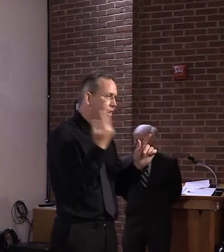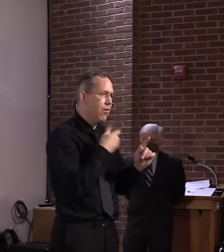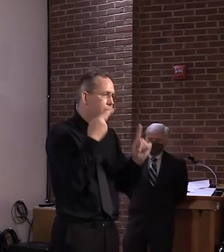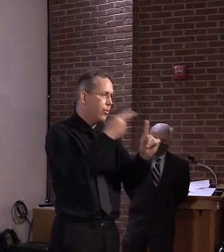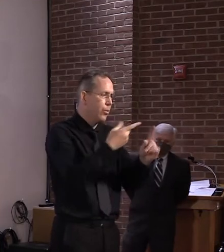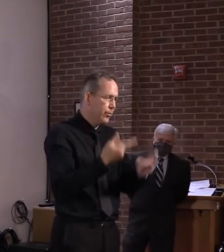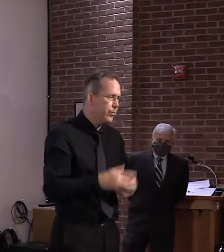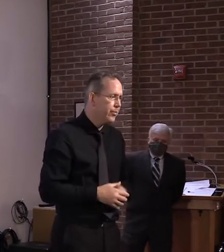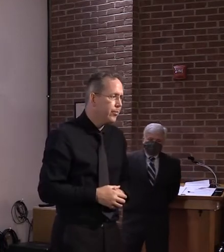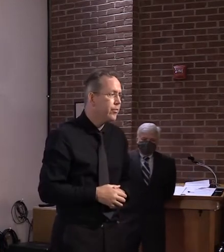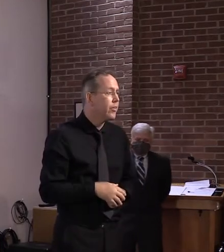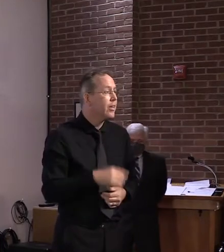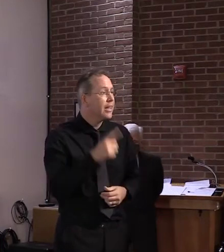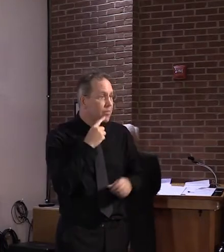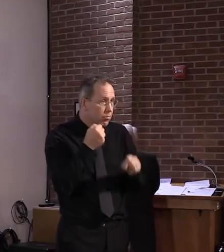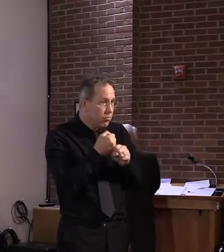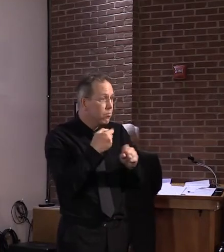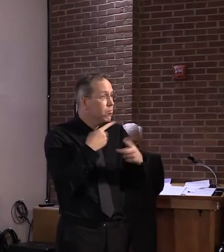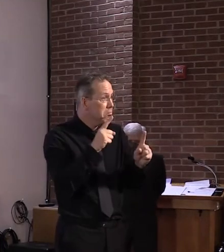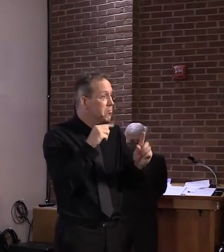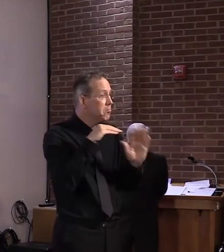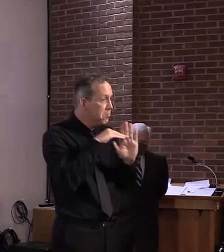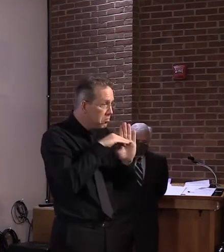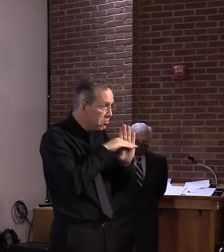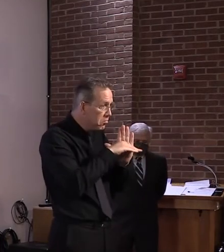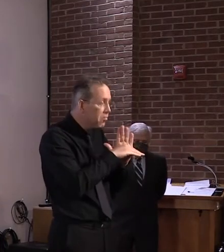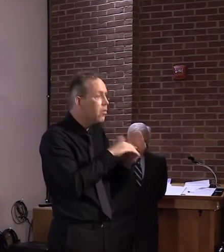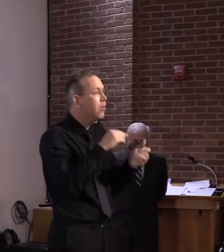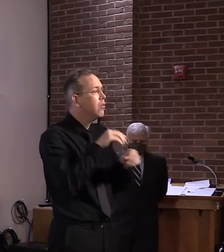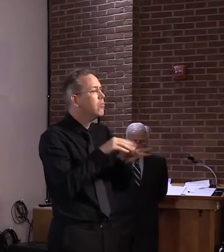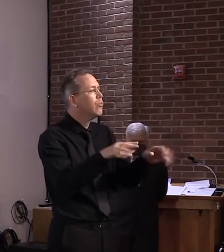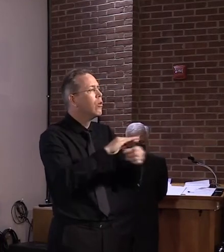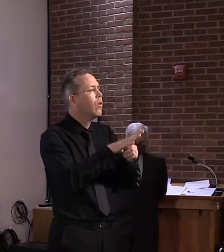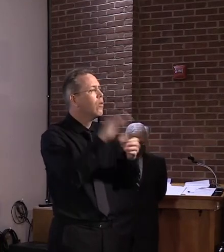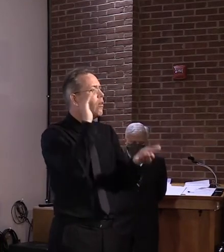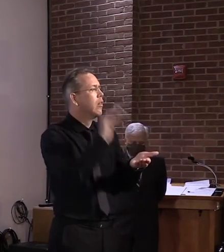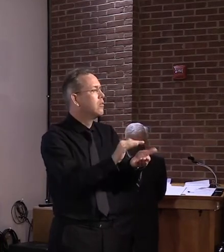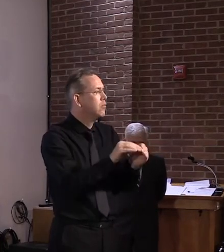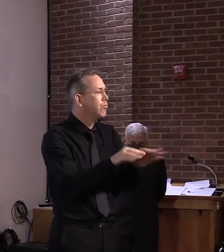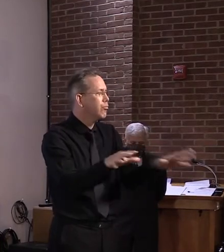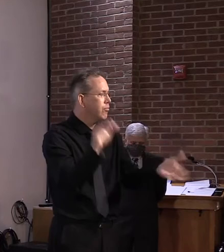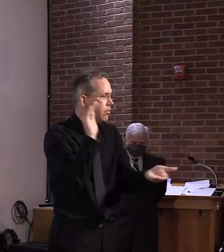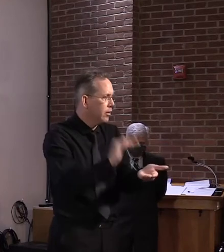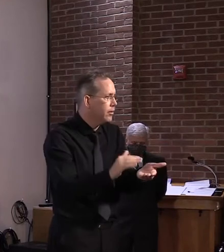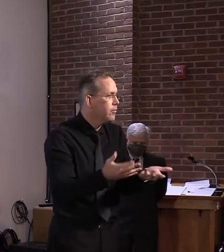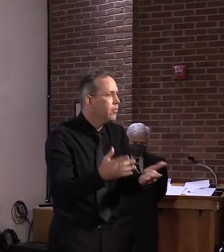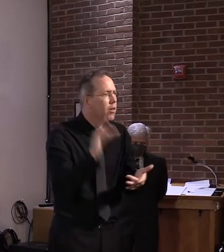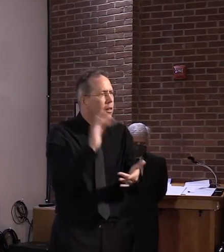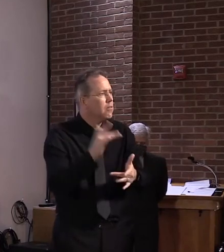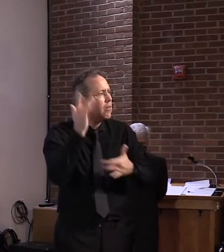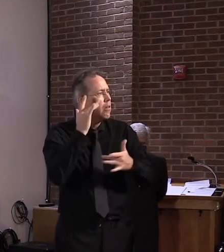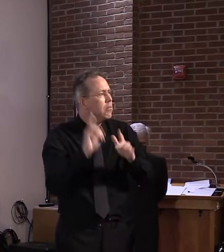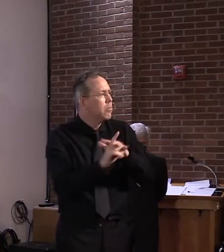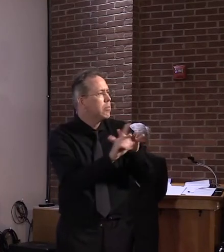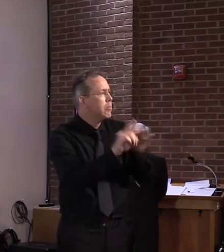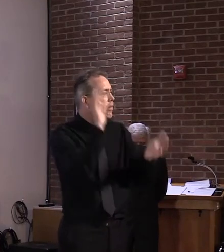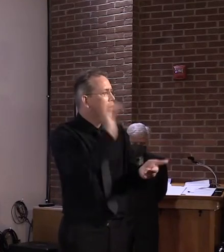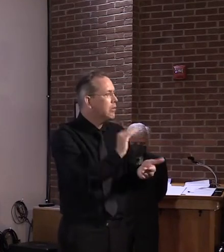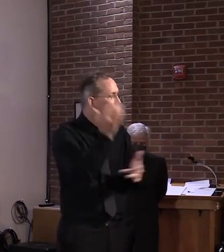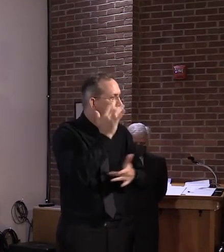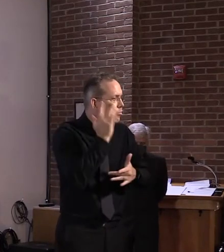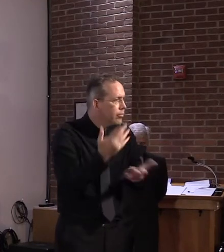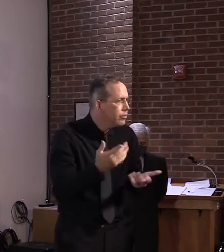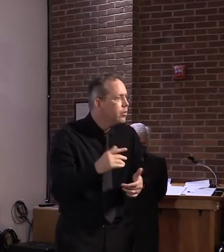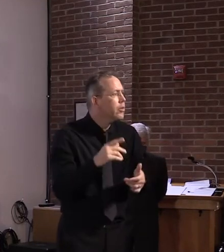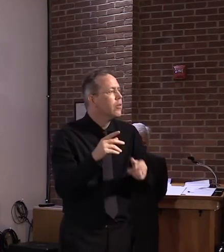of us become sick and less of us have the potential for serious complications, but our healthcare system